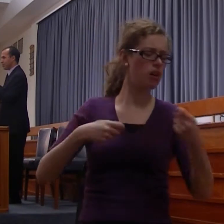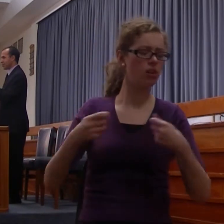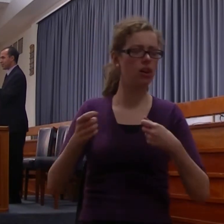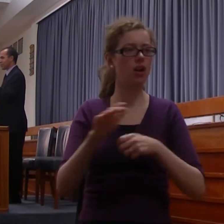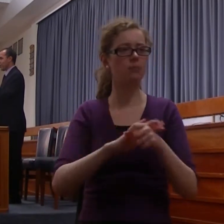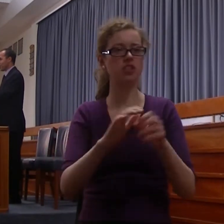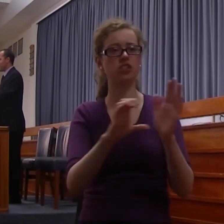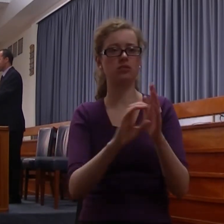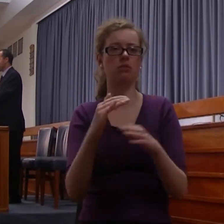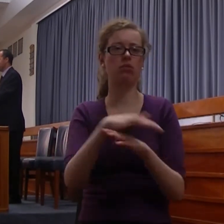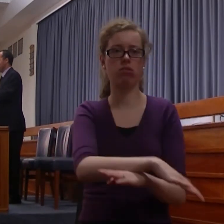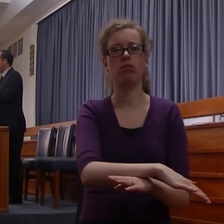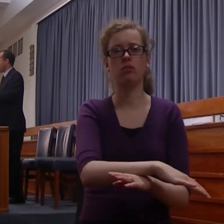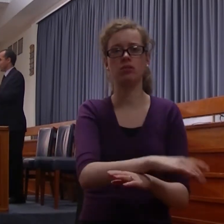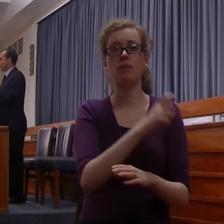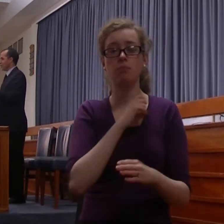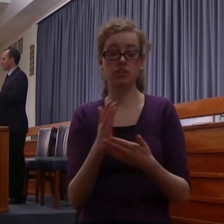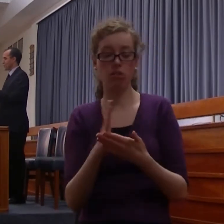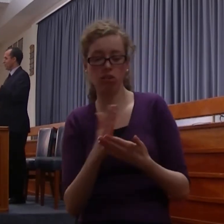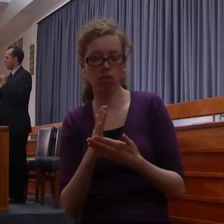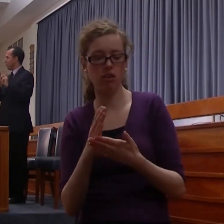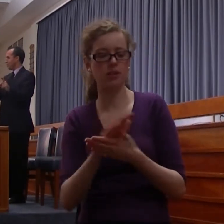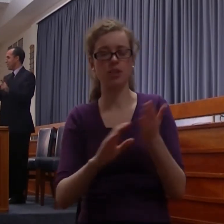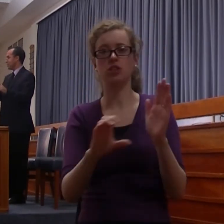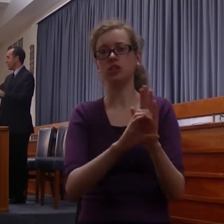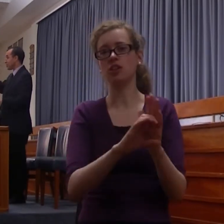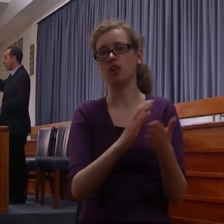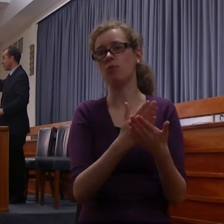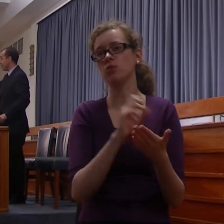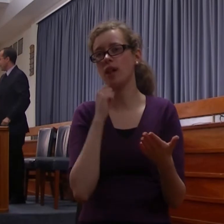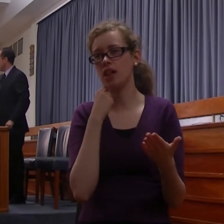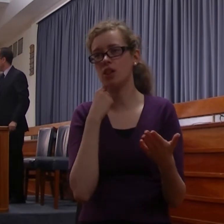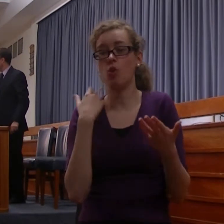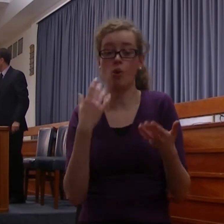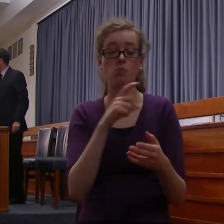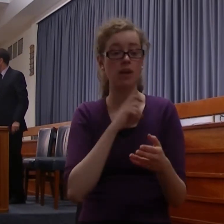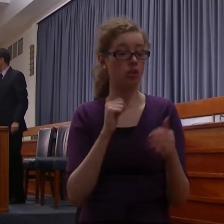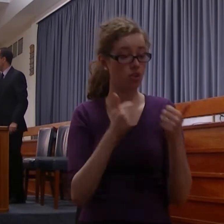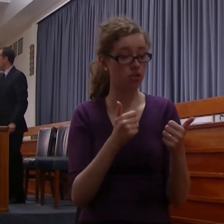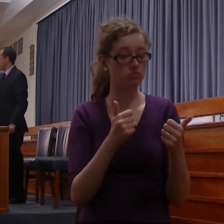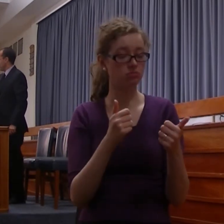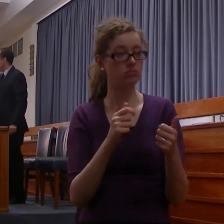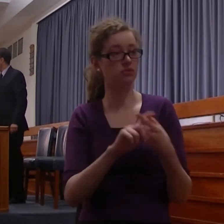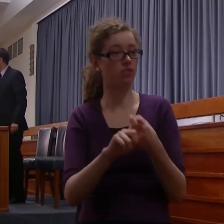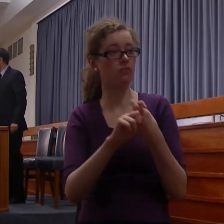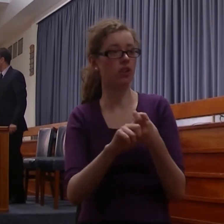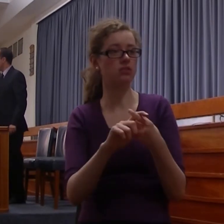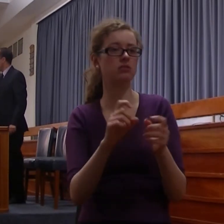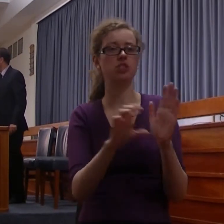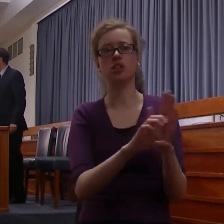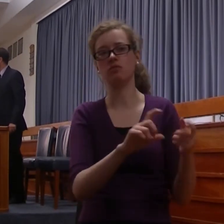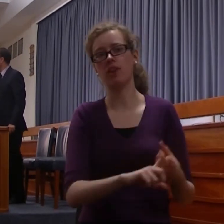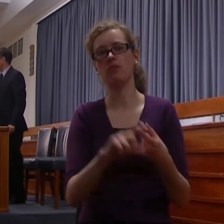is well. When the pastor is liberal, the church will go liberal. When the pastor is compromising, the church